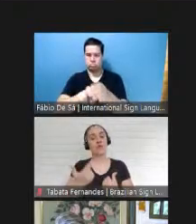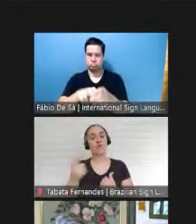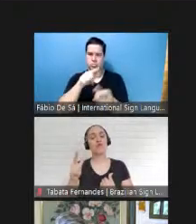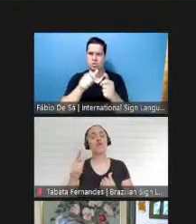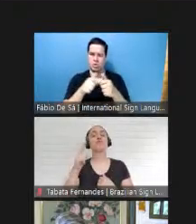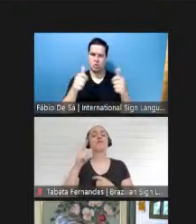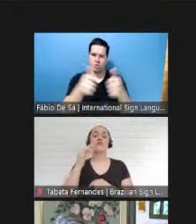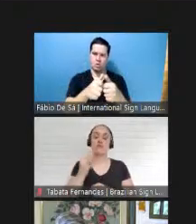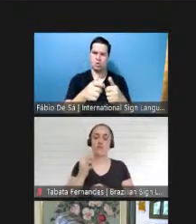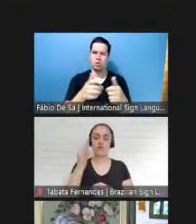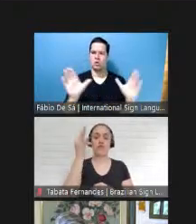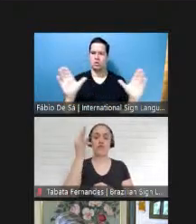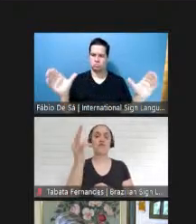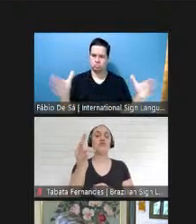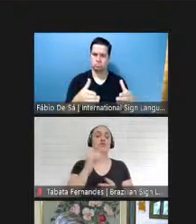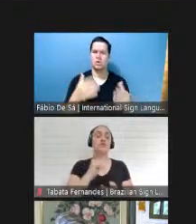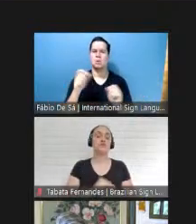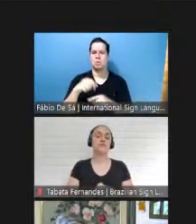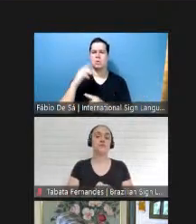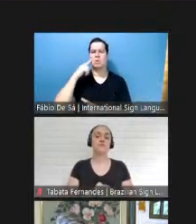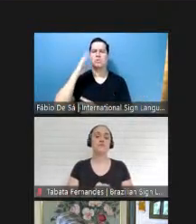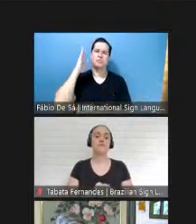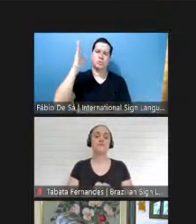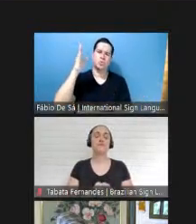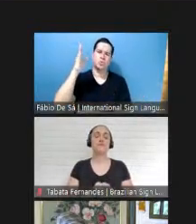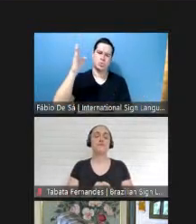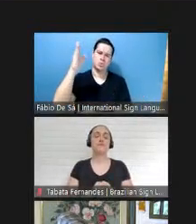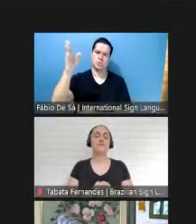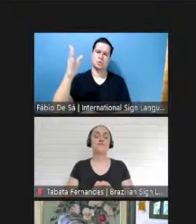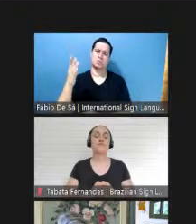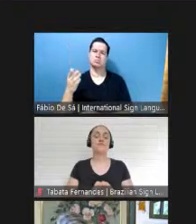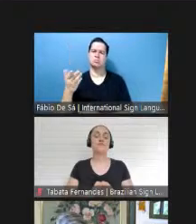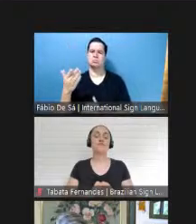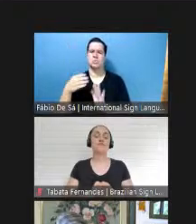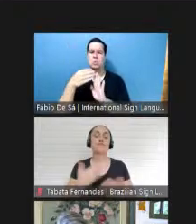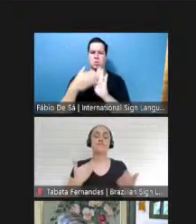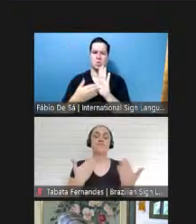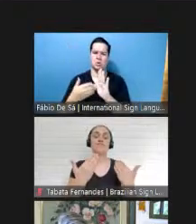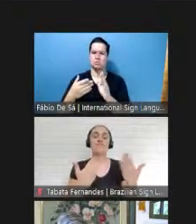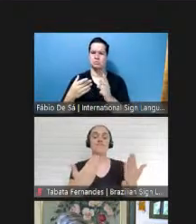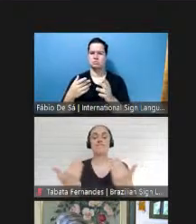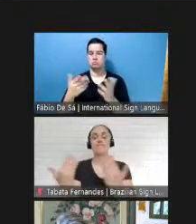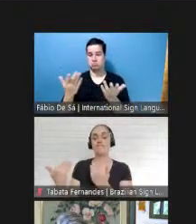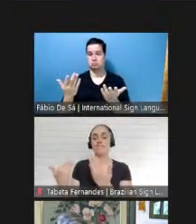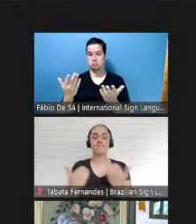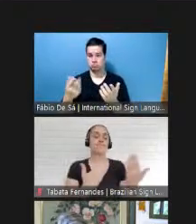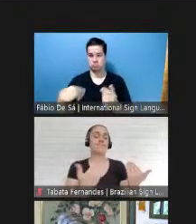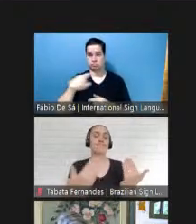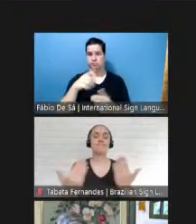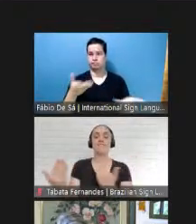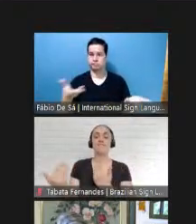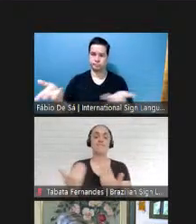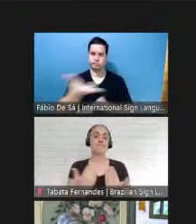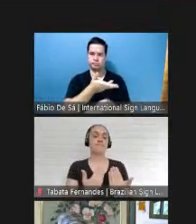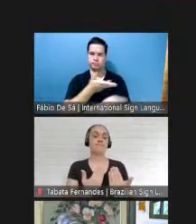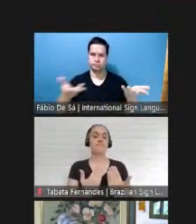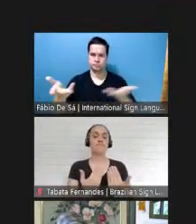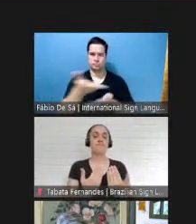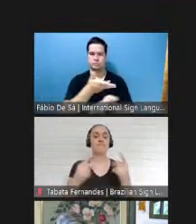future in order to discuss basically those three